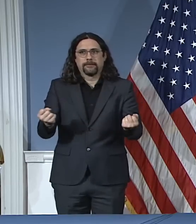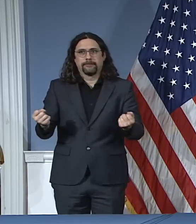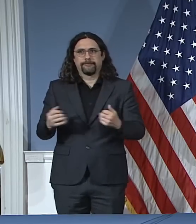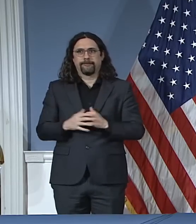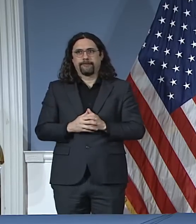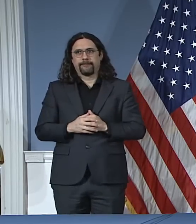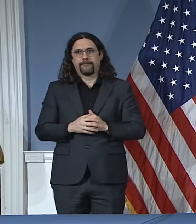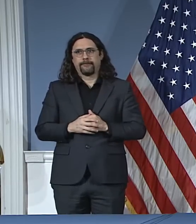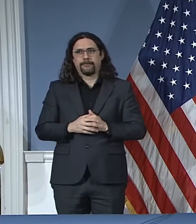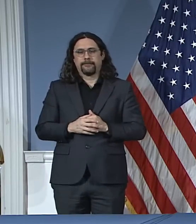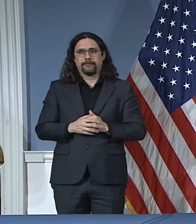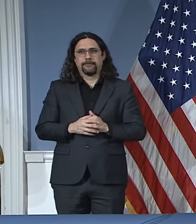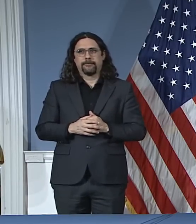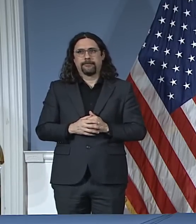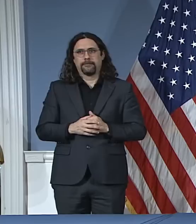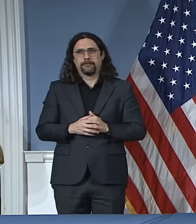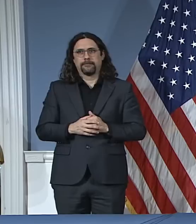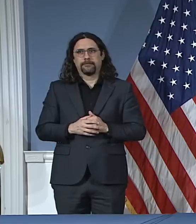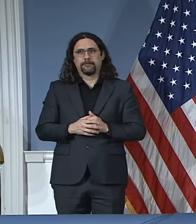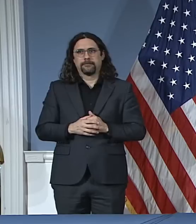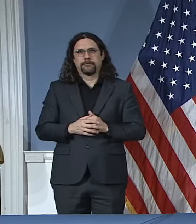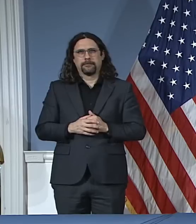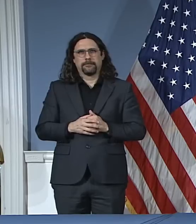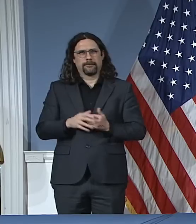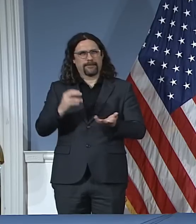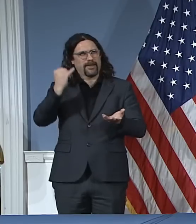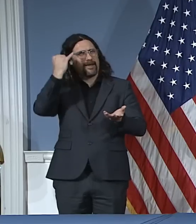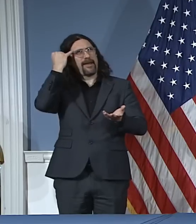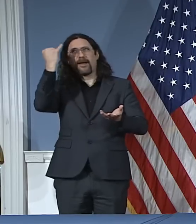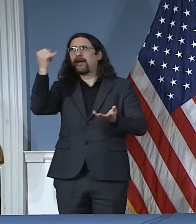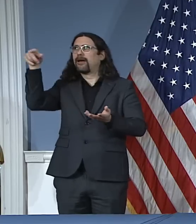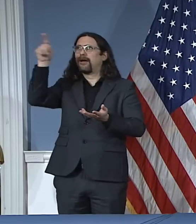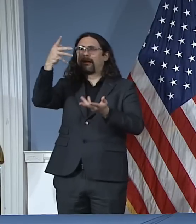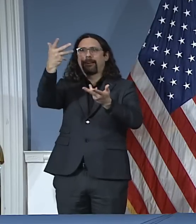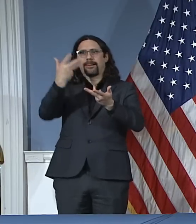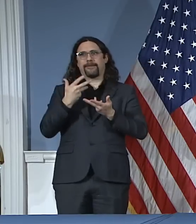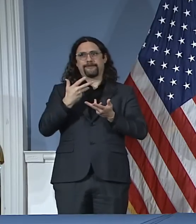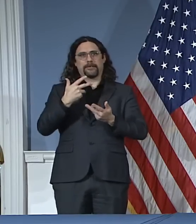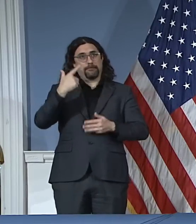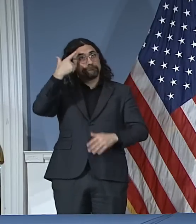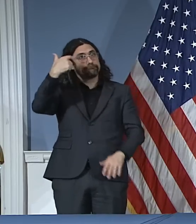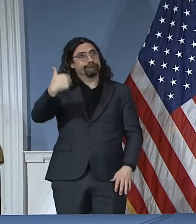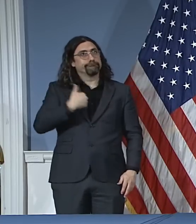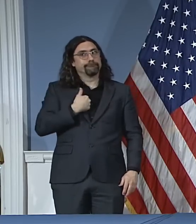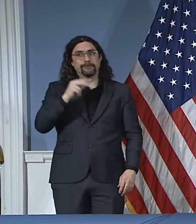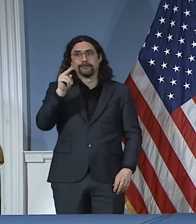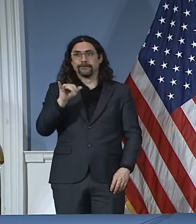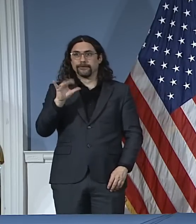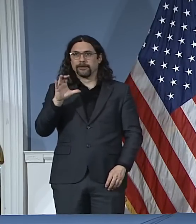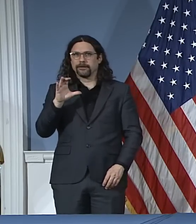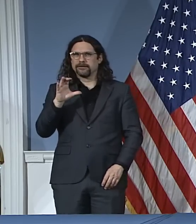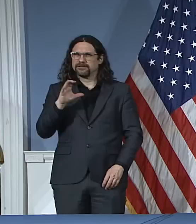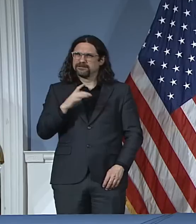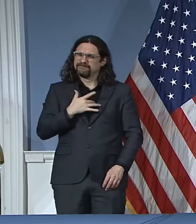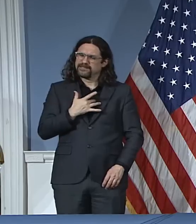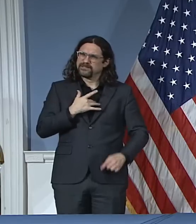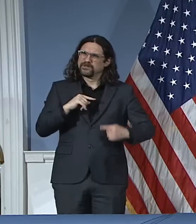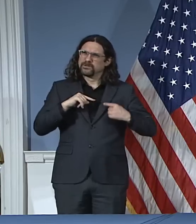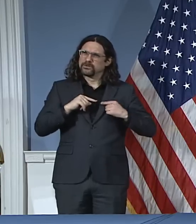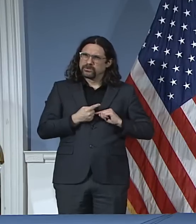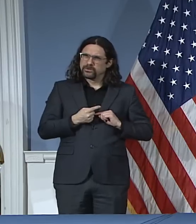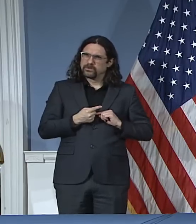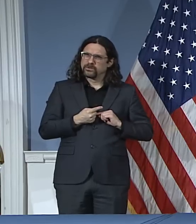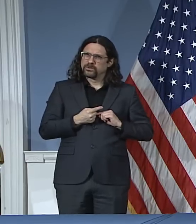ways on its own to deal with this crisis is deeply painful, but we don't take it lying down. We're going to fight for all